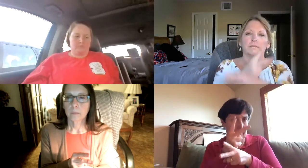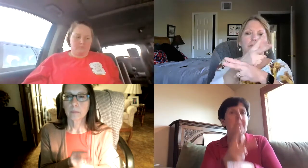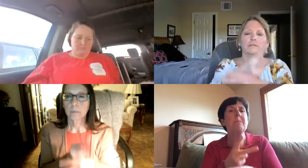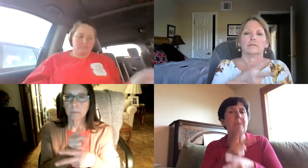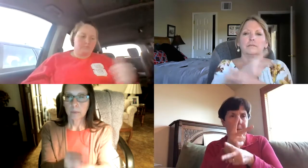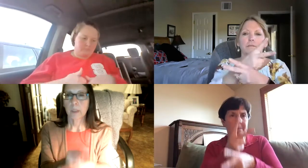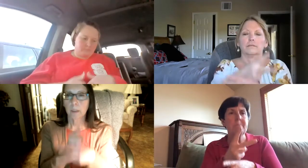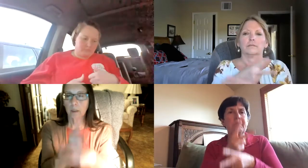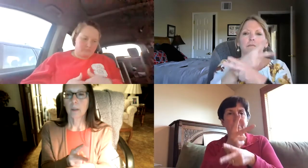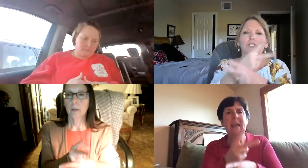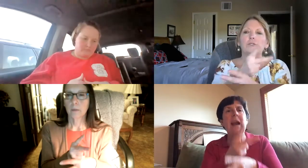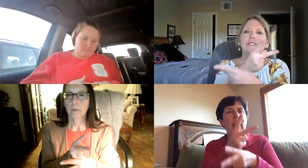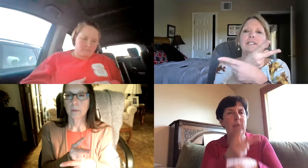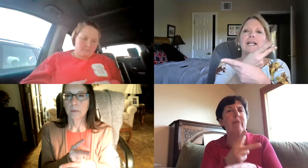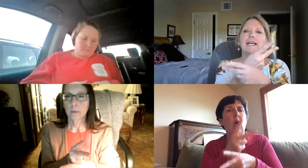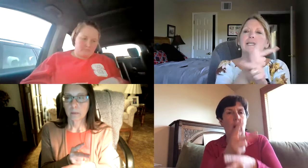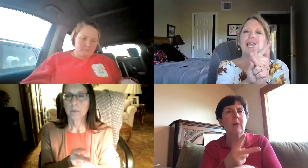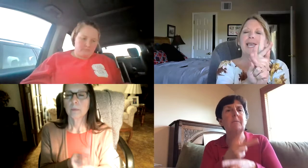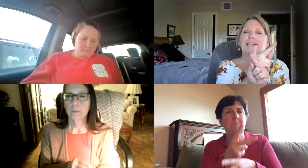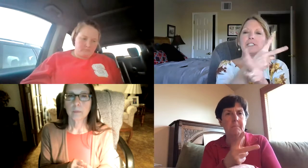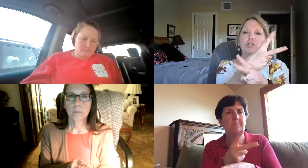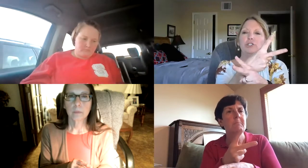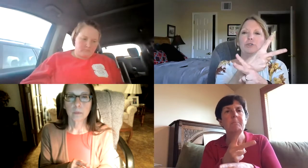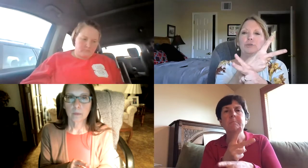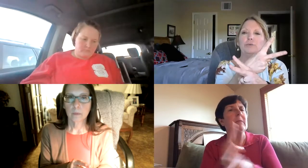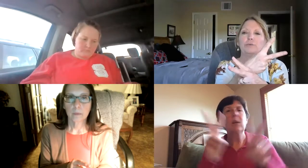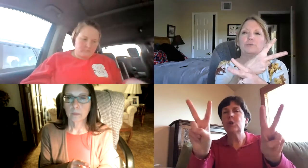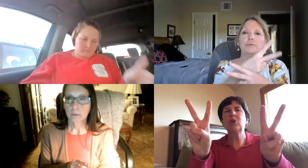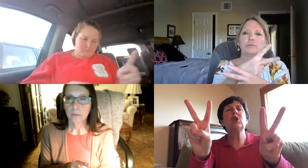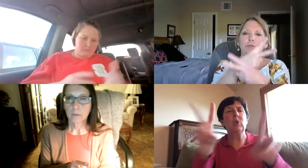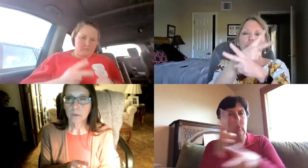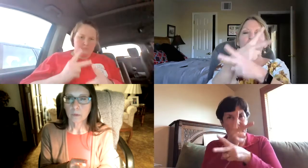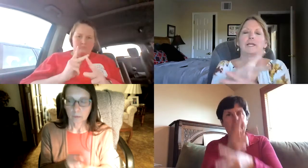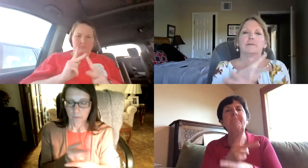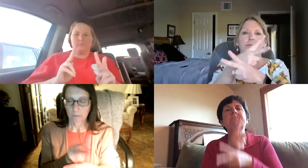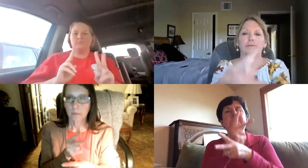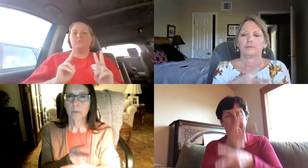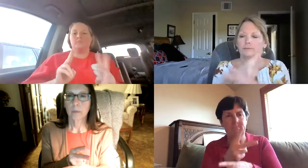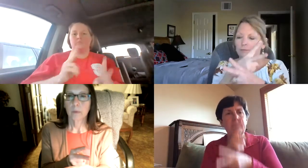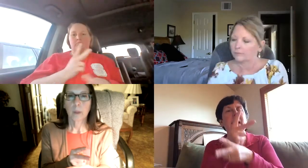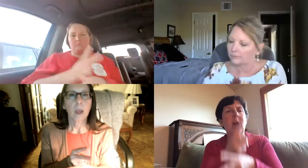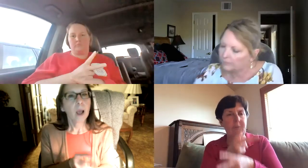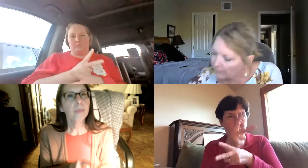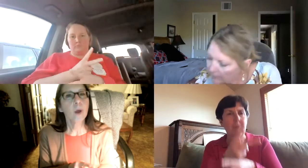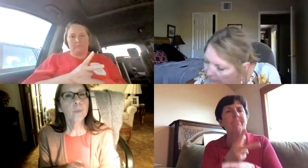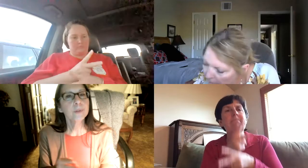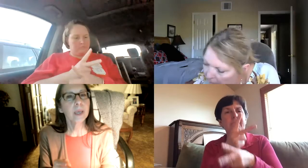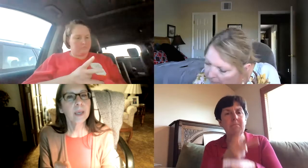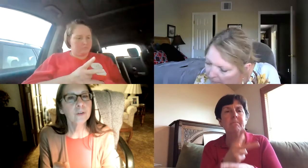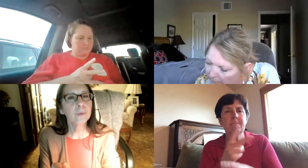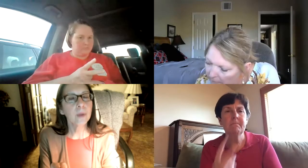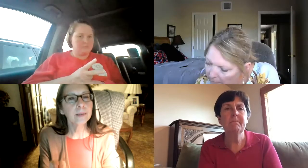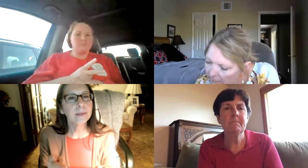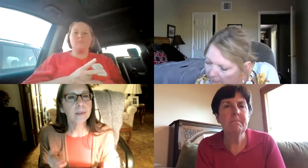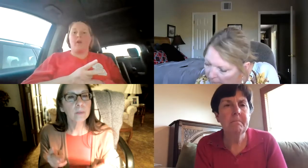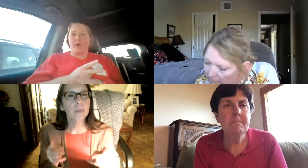care, caring for. Not a K, it's a two. Two, mm-hmm. Caring for. I thought it was a K